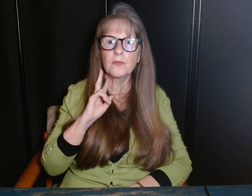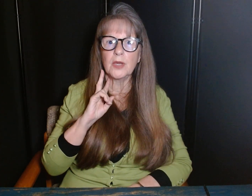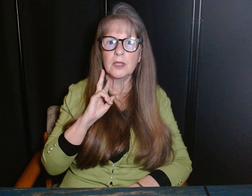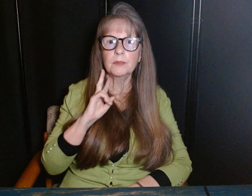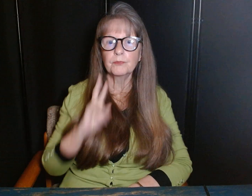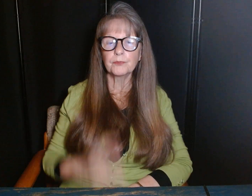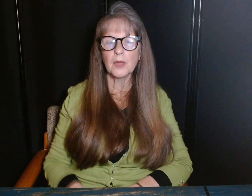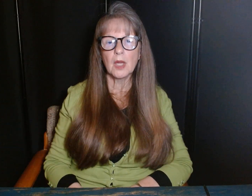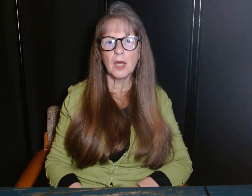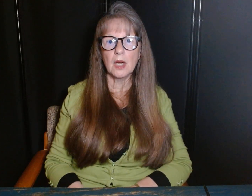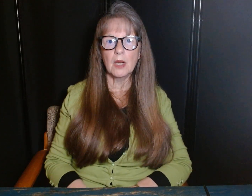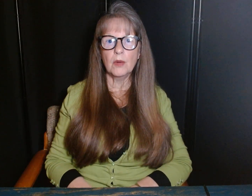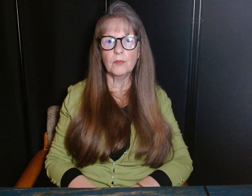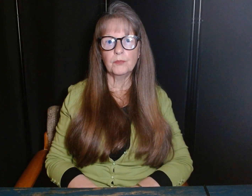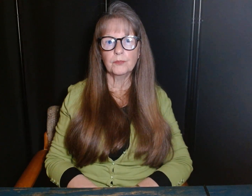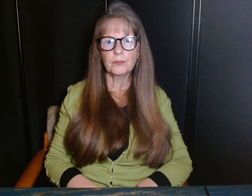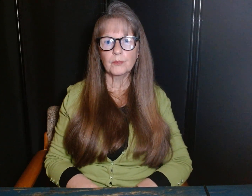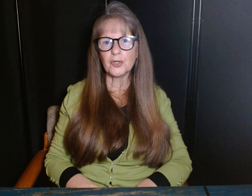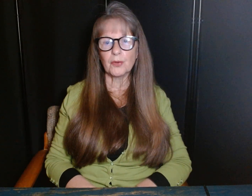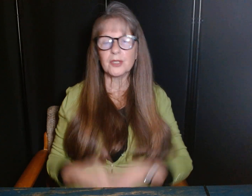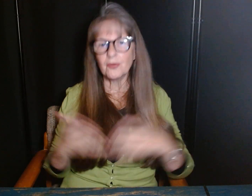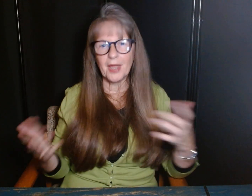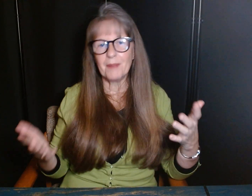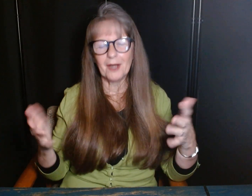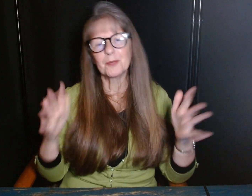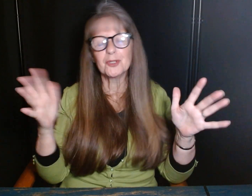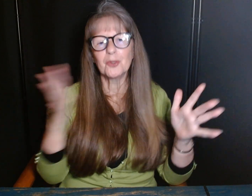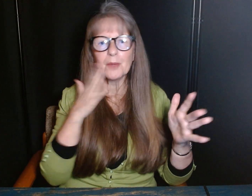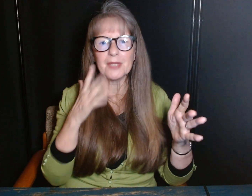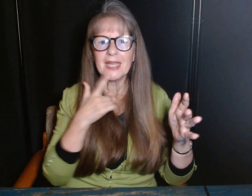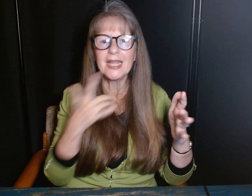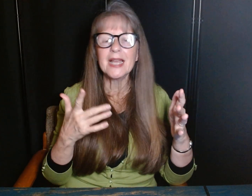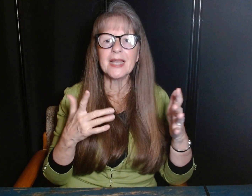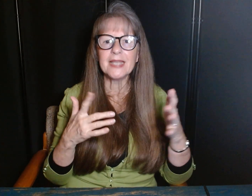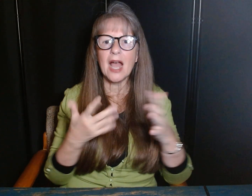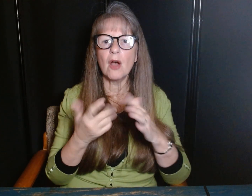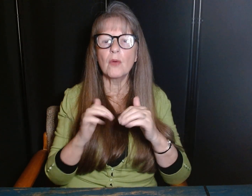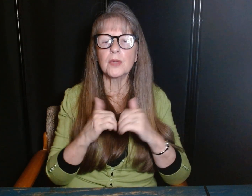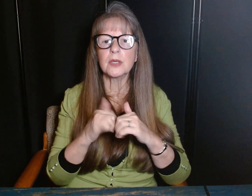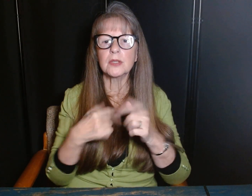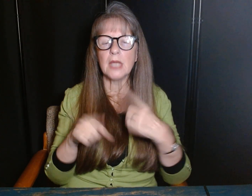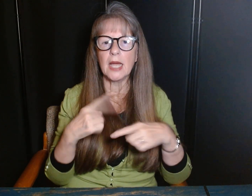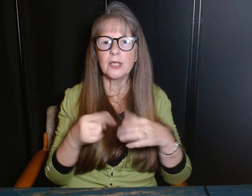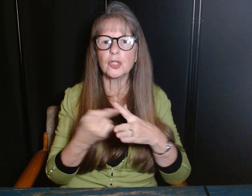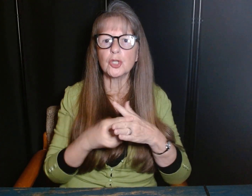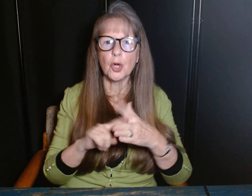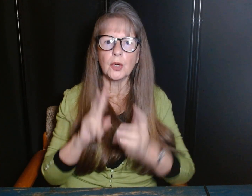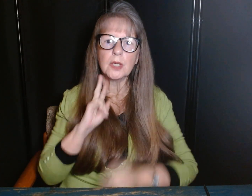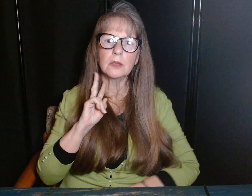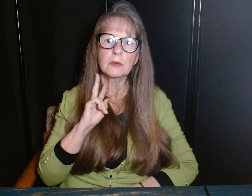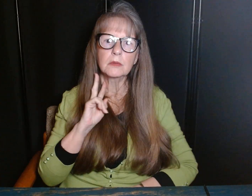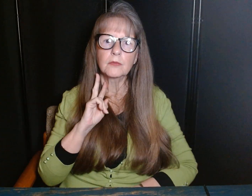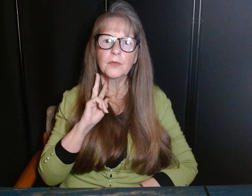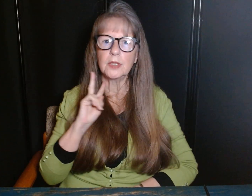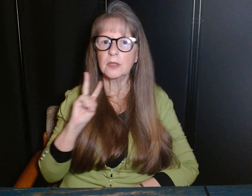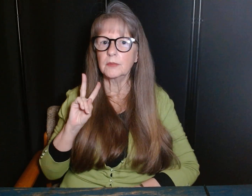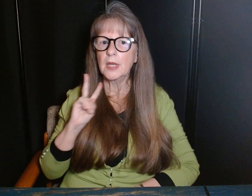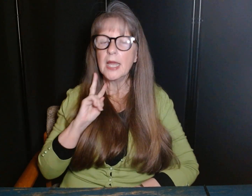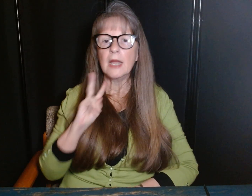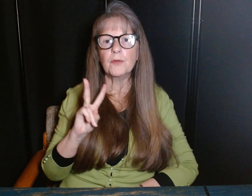victim, which there is no vampires, but you know what I'm saying. That's how the sign started, victim. If you wouldn't